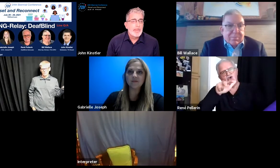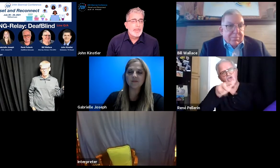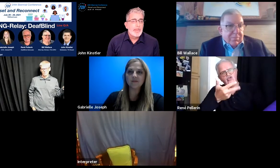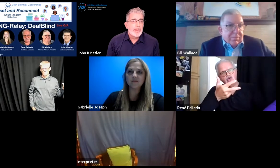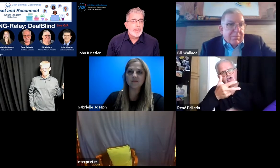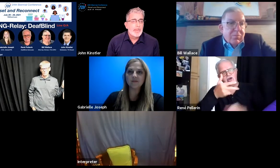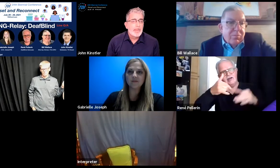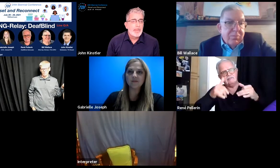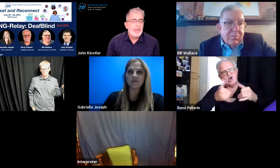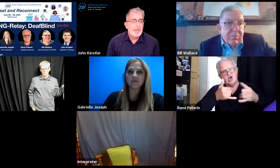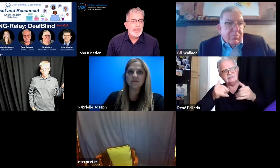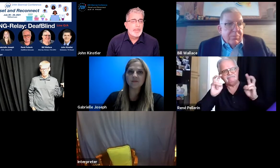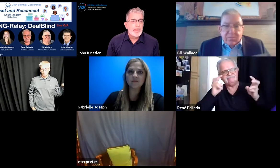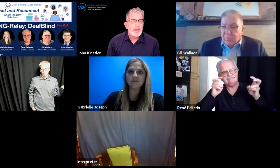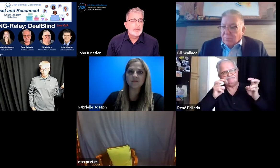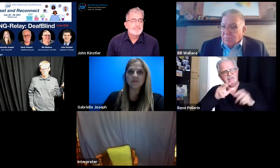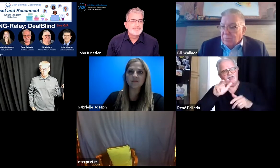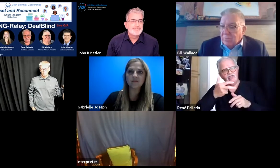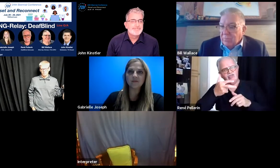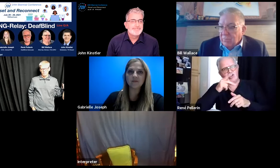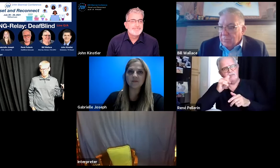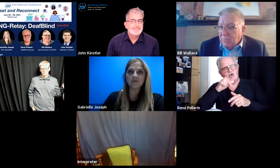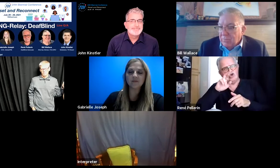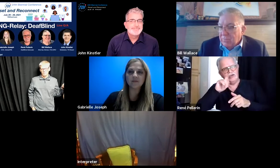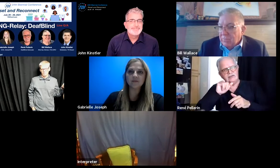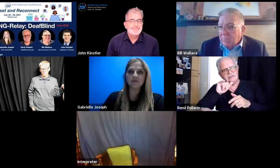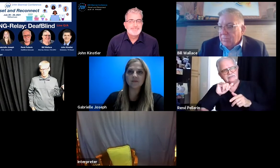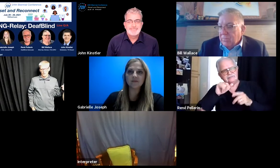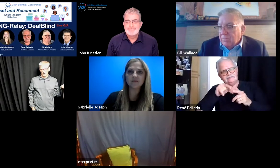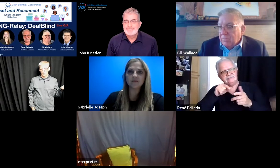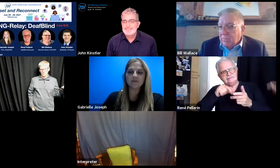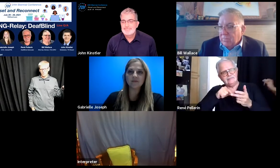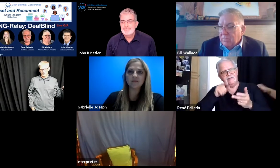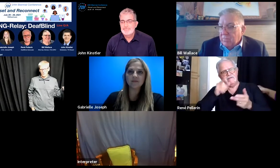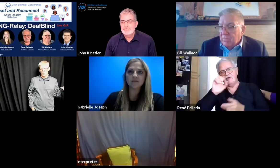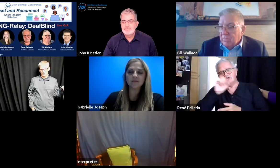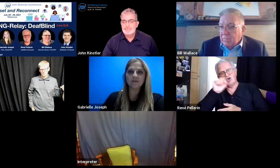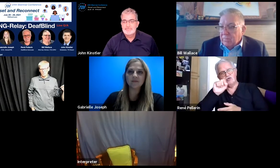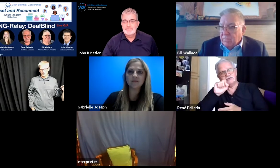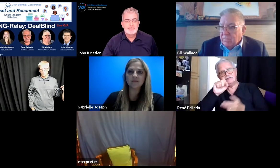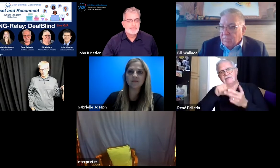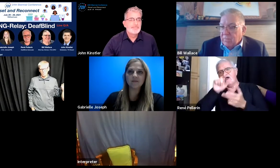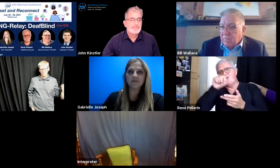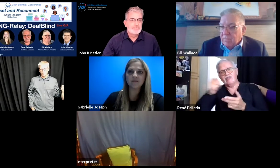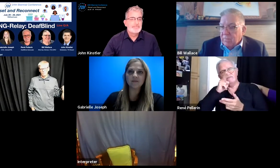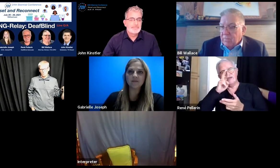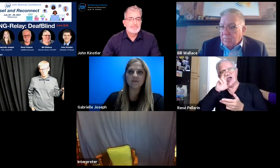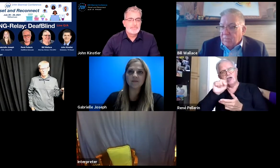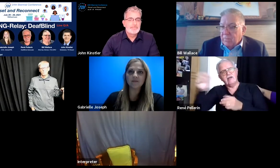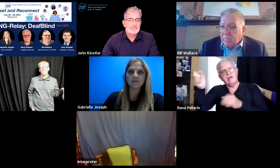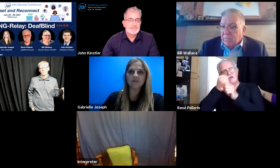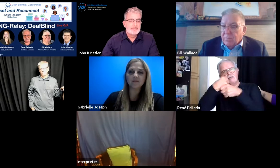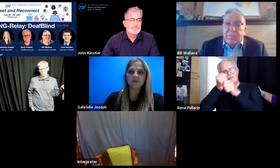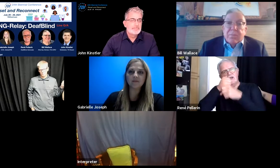Because I am deaf-blind, I did not get a free video phone because I'm considered a third party.